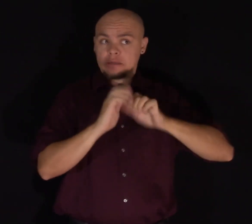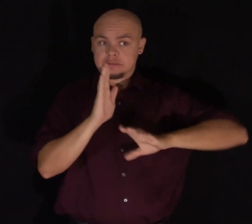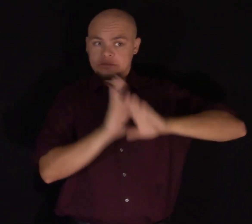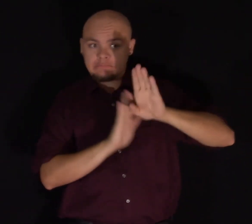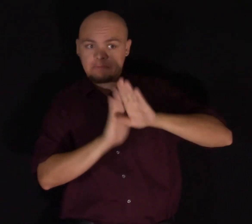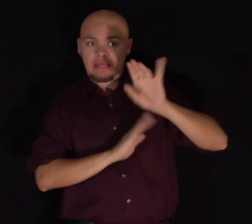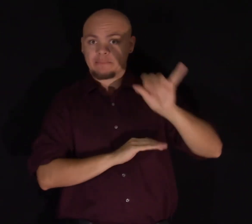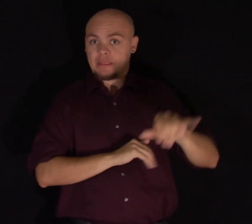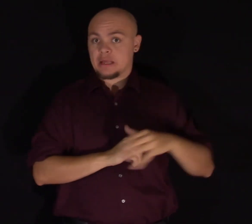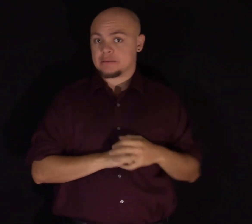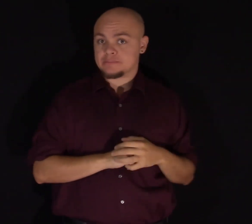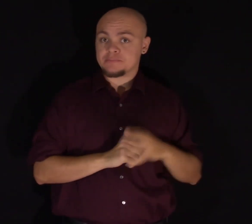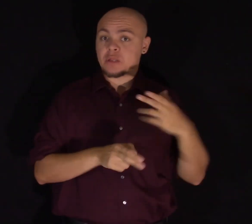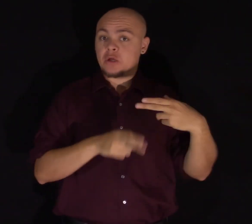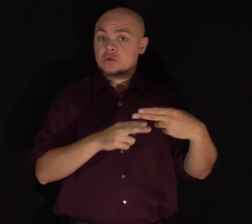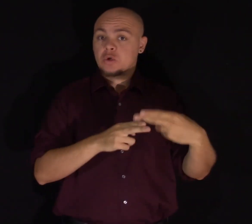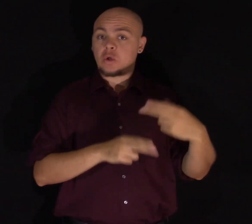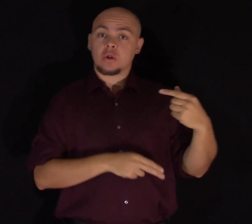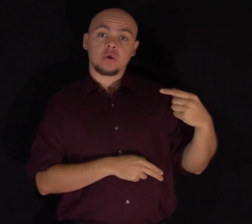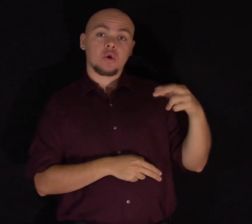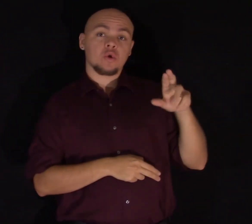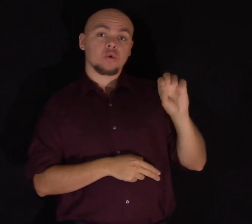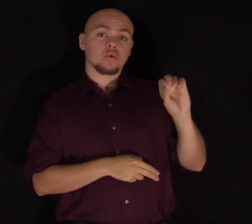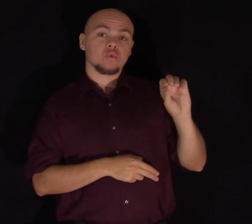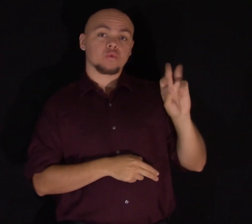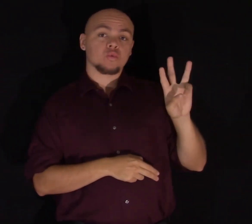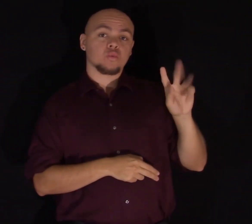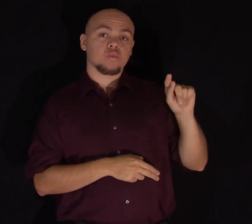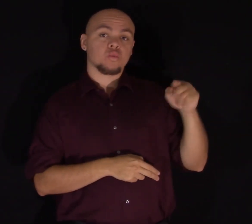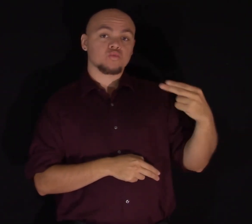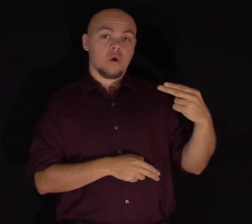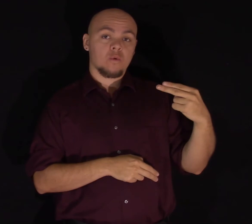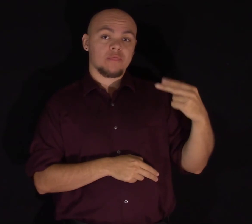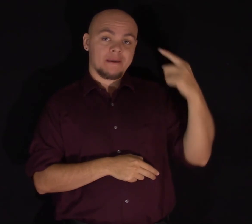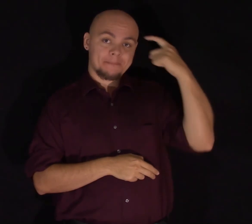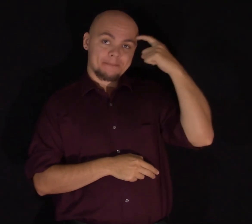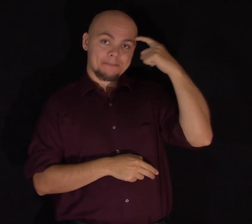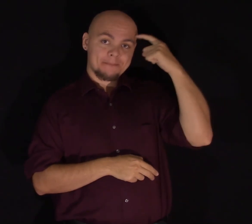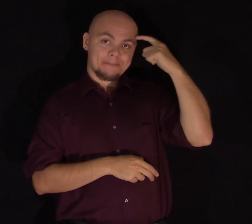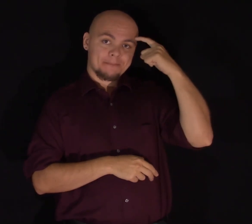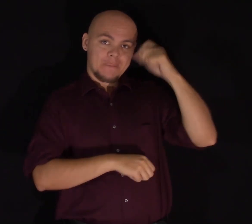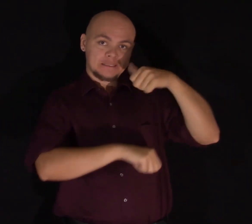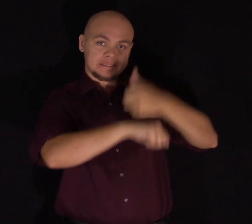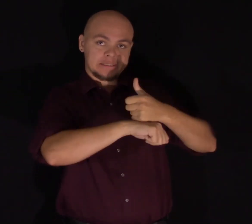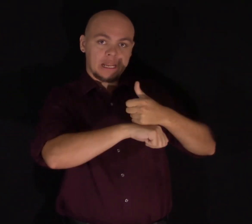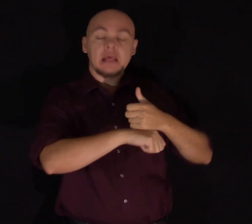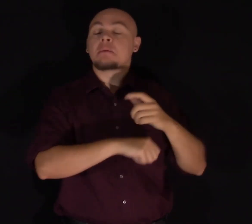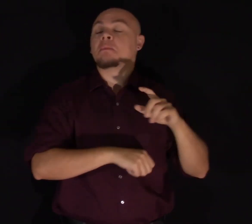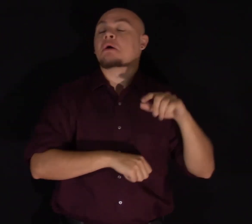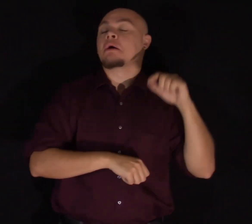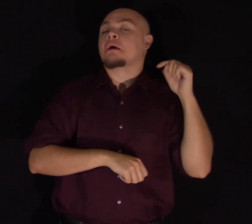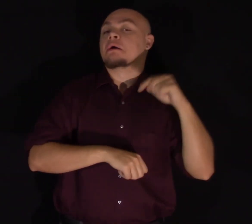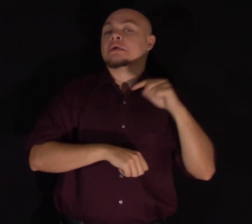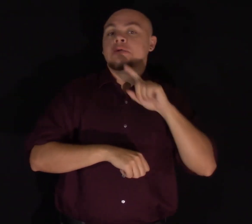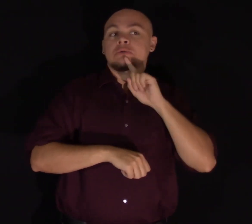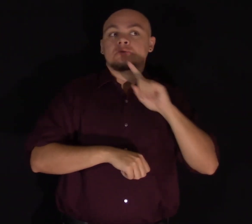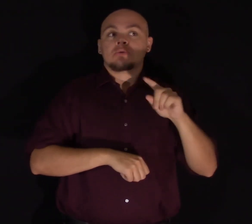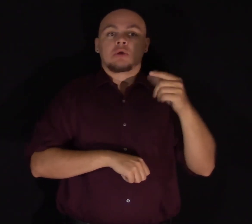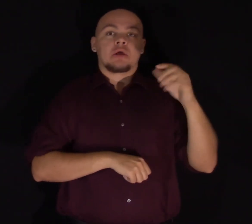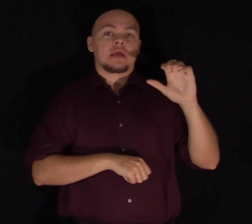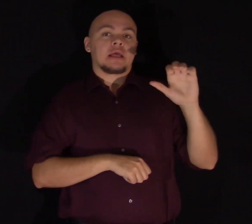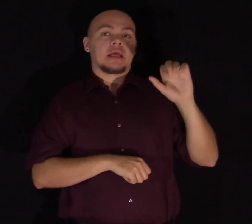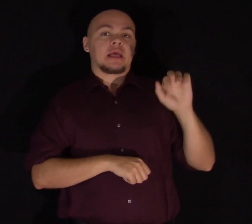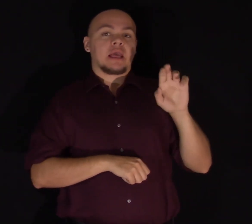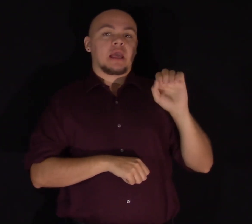kids is something called growth mindset. This is an idea developed at Stanford University by Carol Dweck, and it is